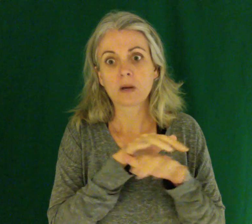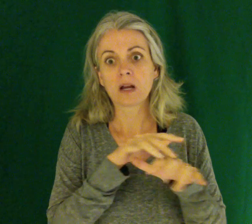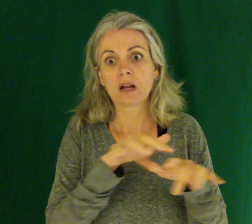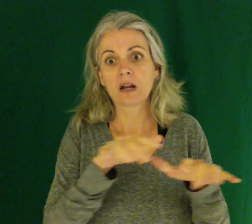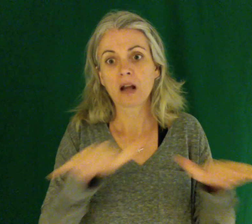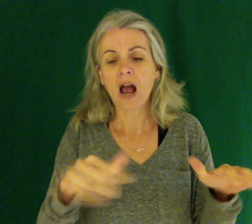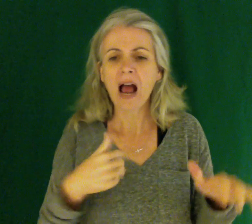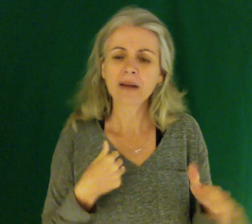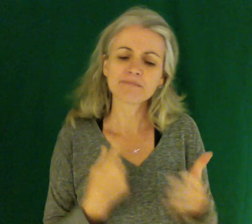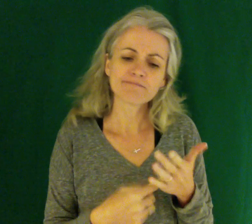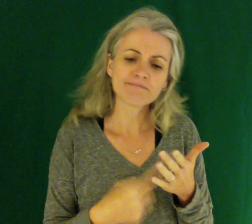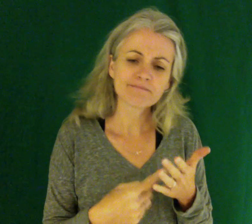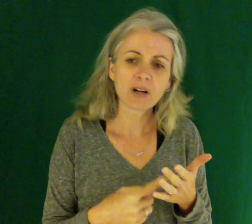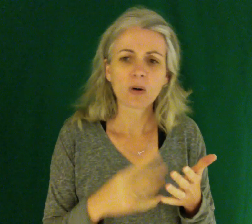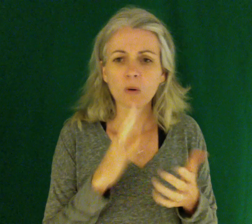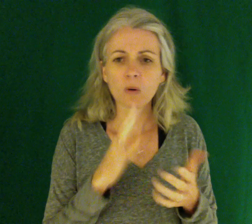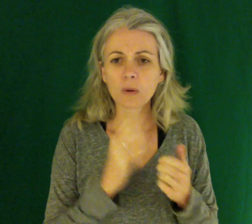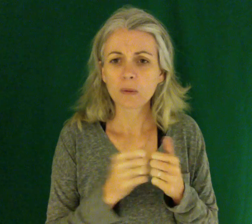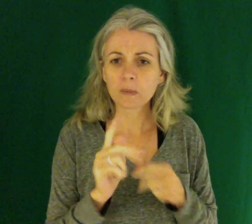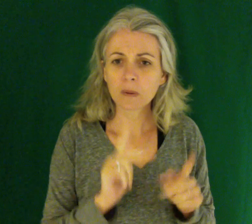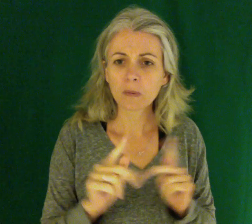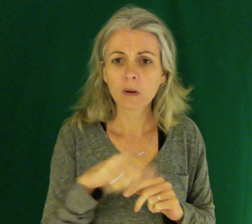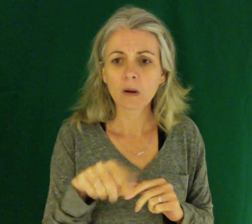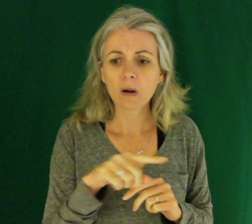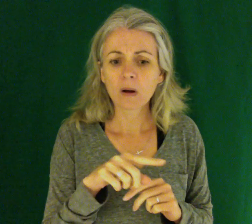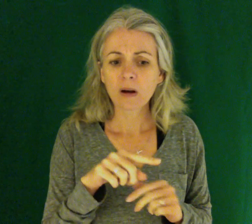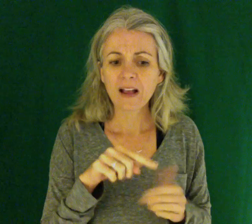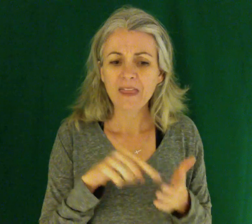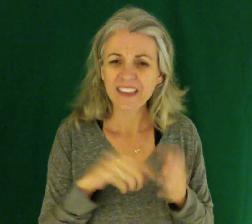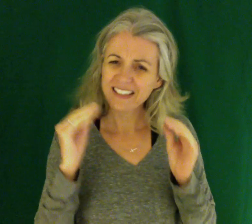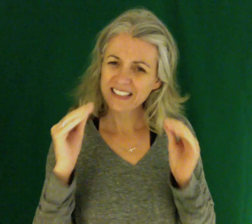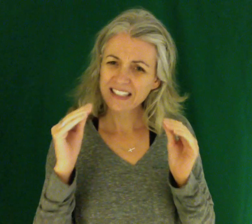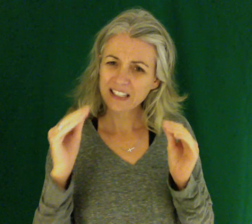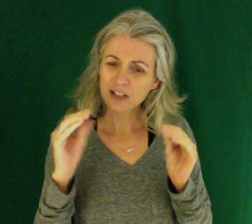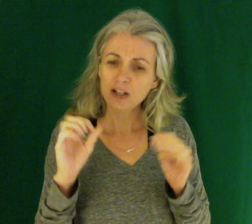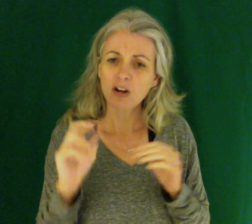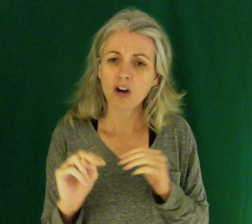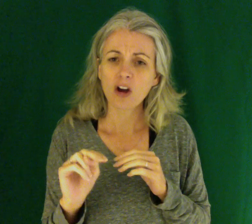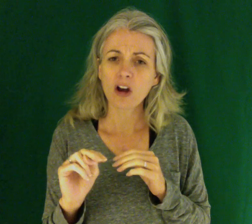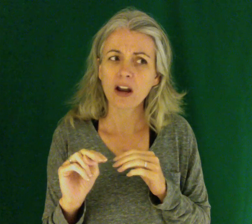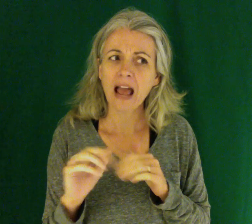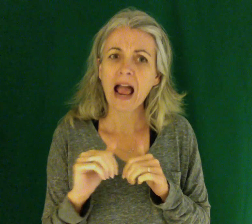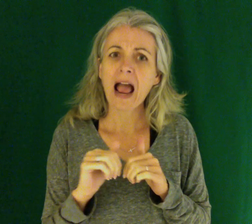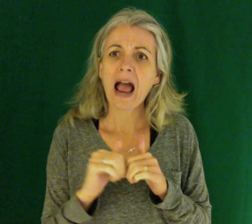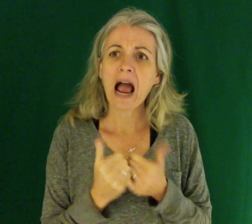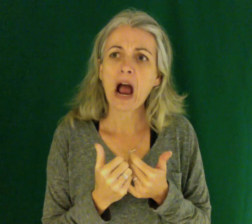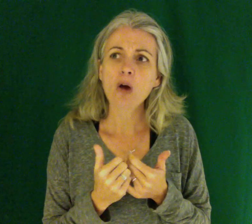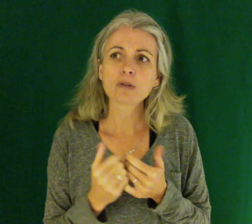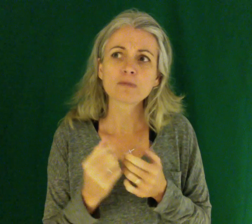to people, this teaching on how to relate to fear